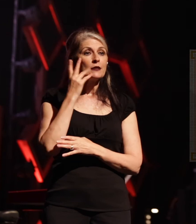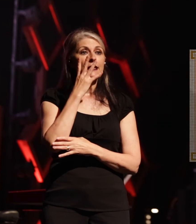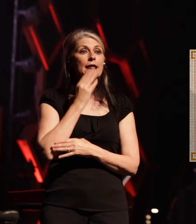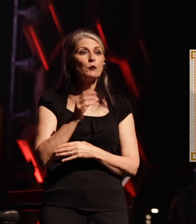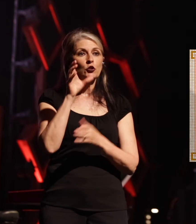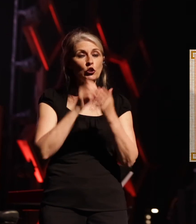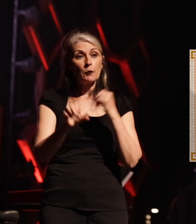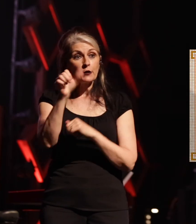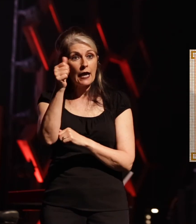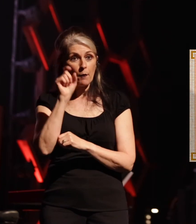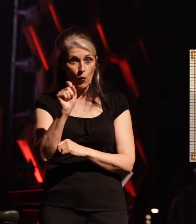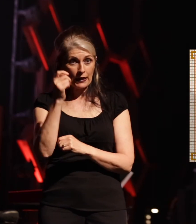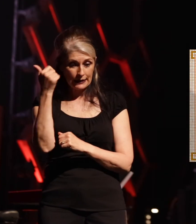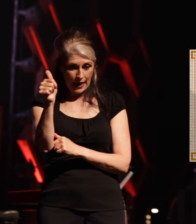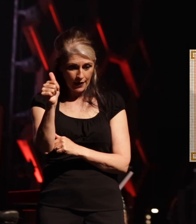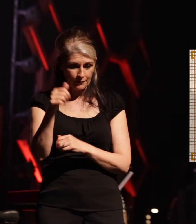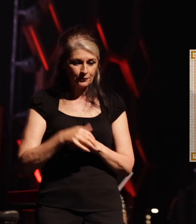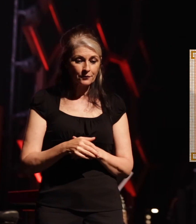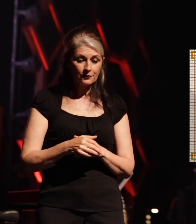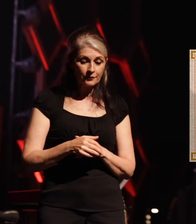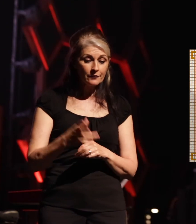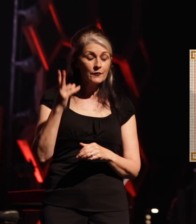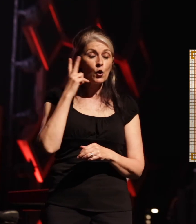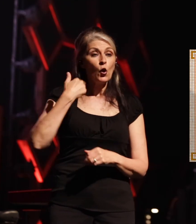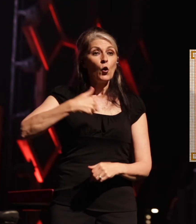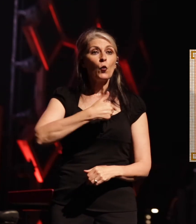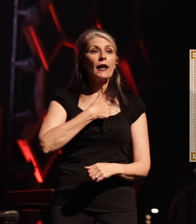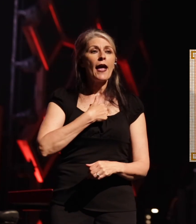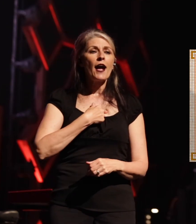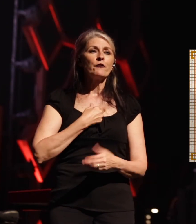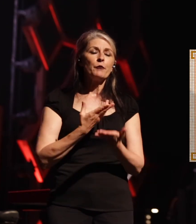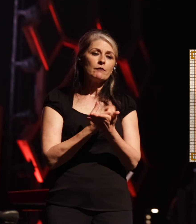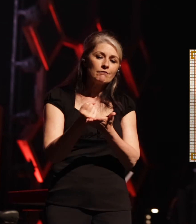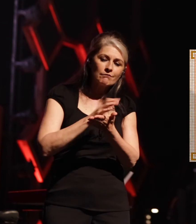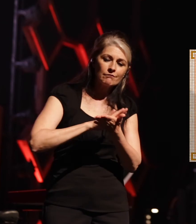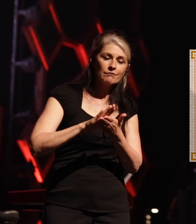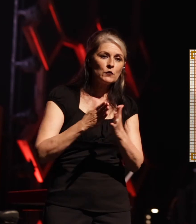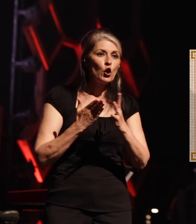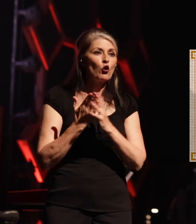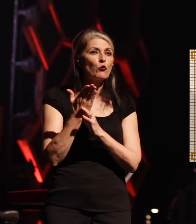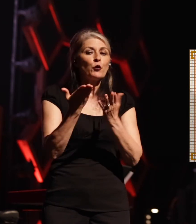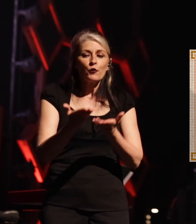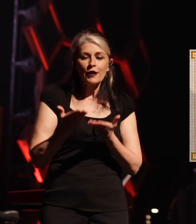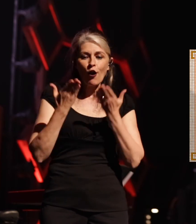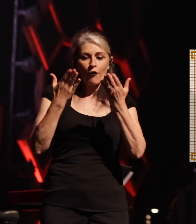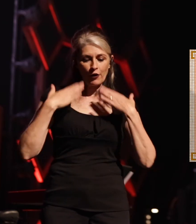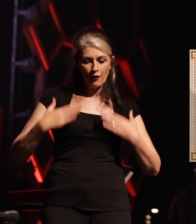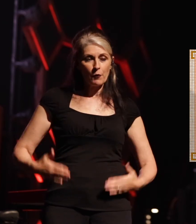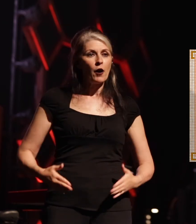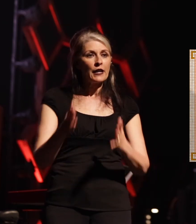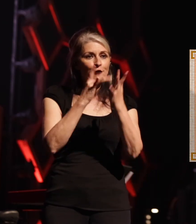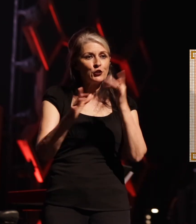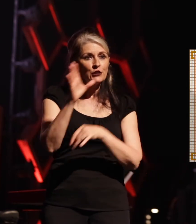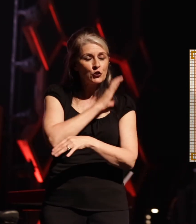that we have been sanctified through the offering of the body of Jesus Christ once and for